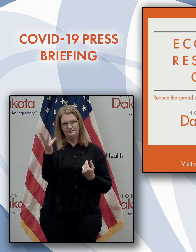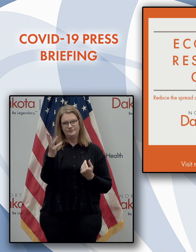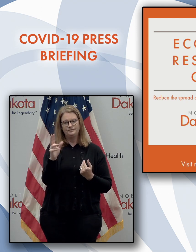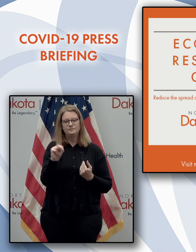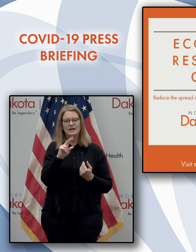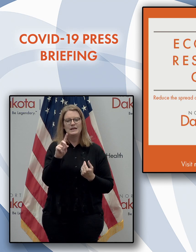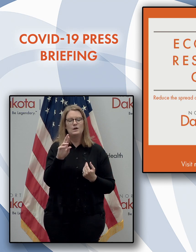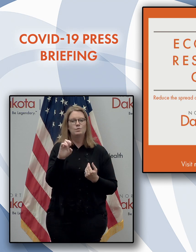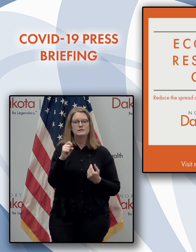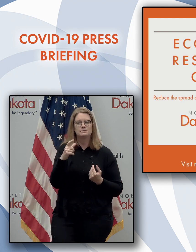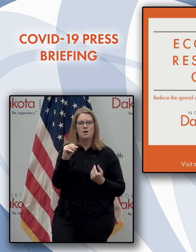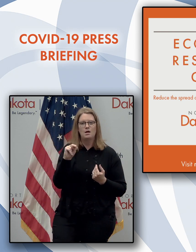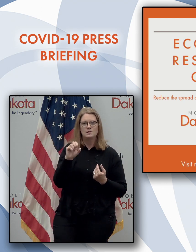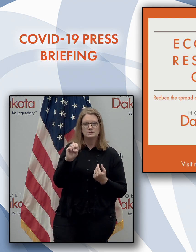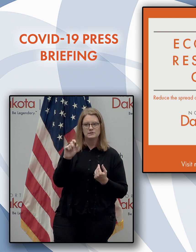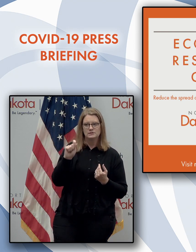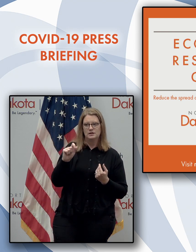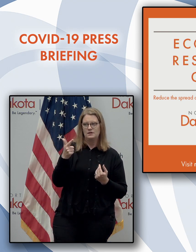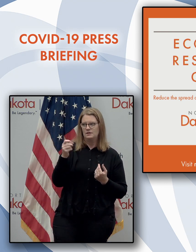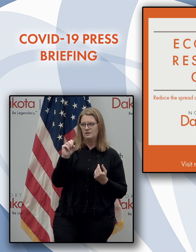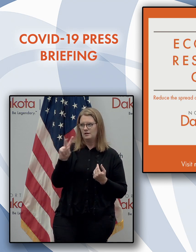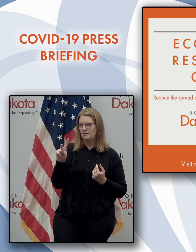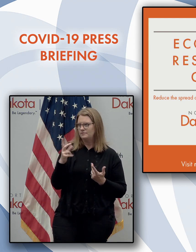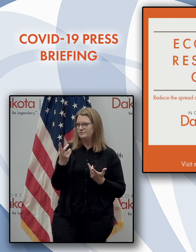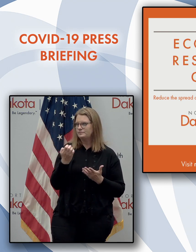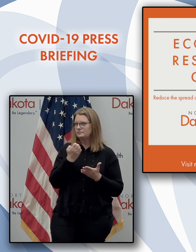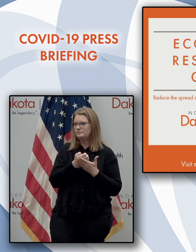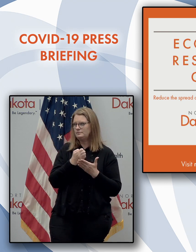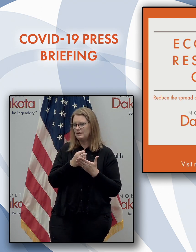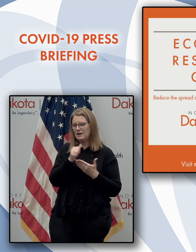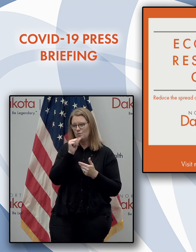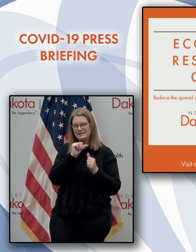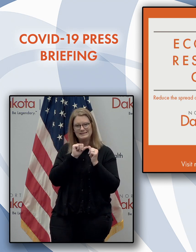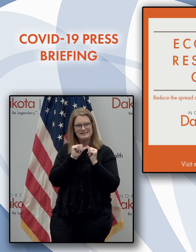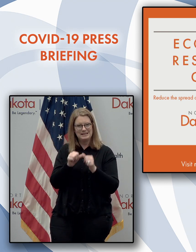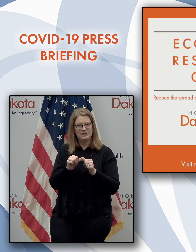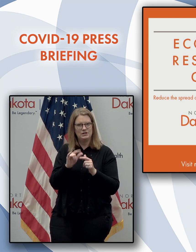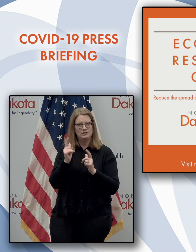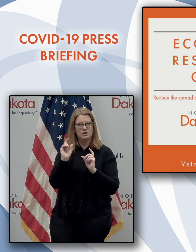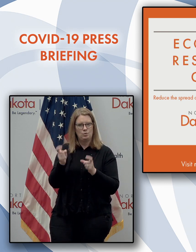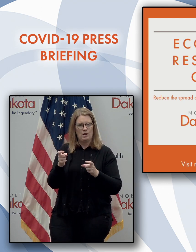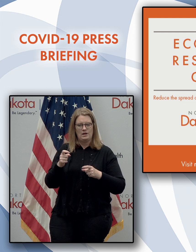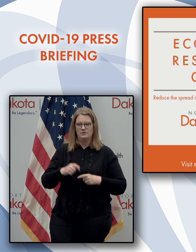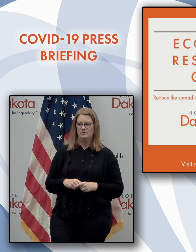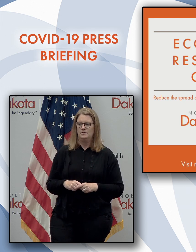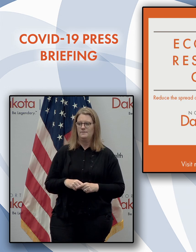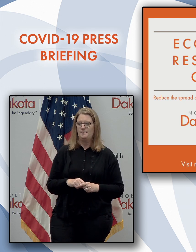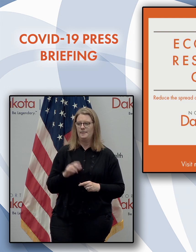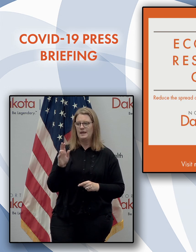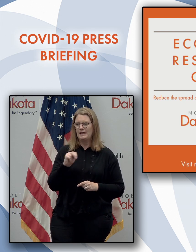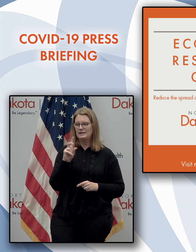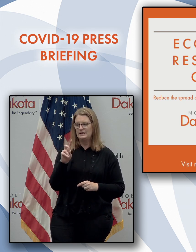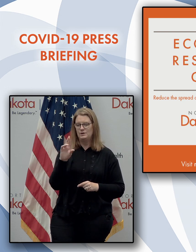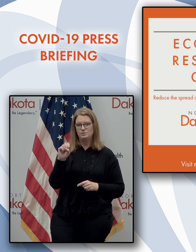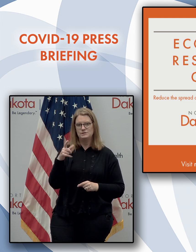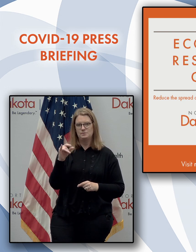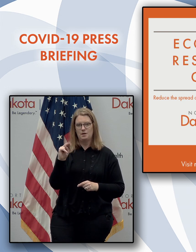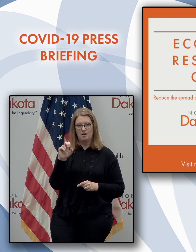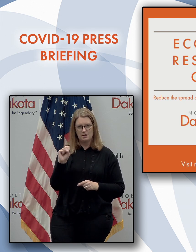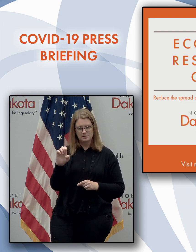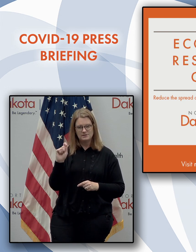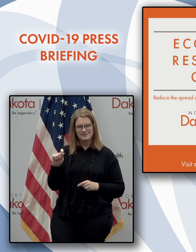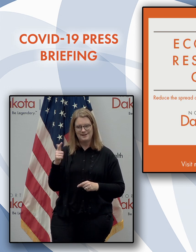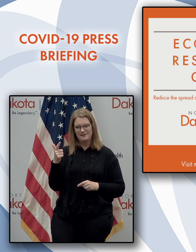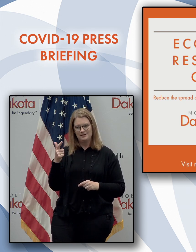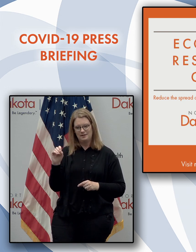at ndresponse.gov through the Economic Resiliency Grant banner at the top. So go to ndresponse.gov